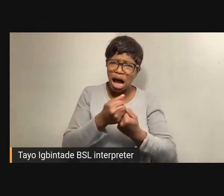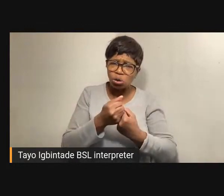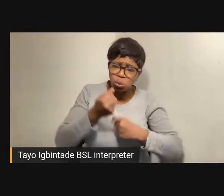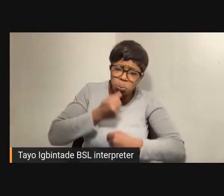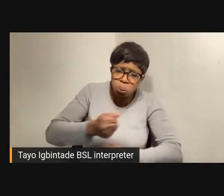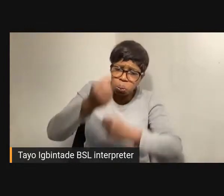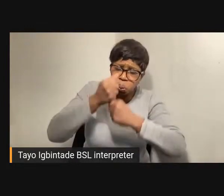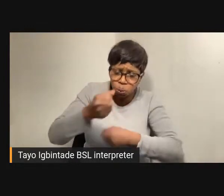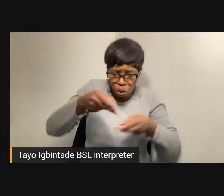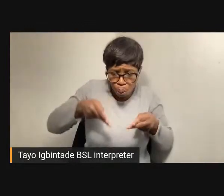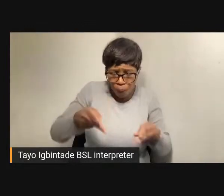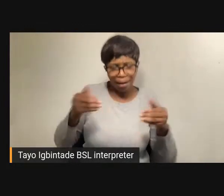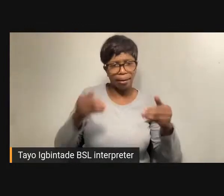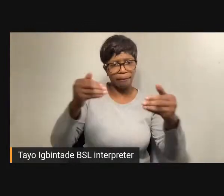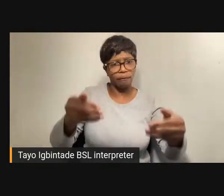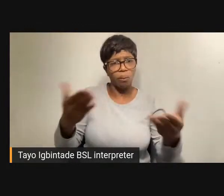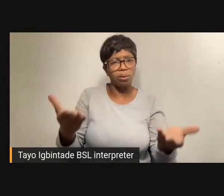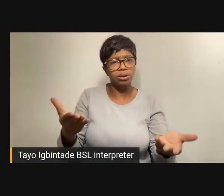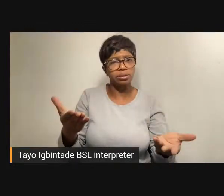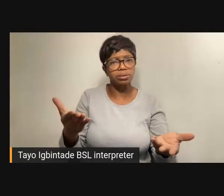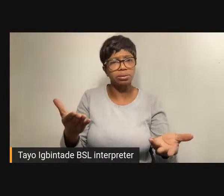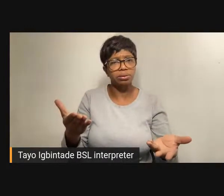ahead?